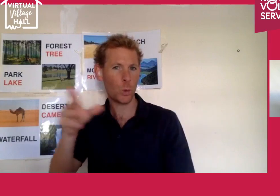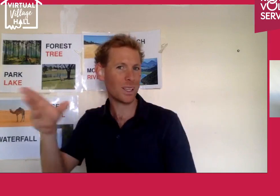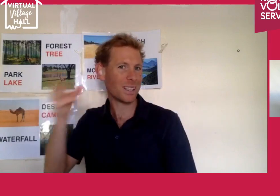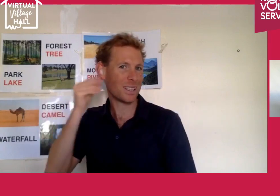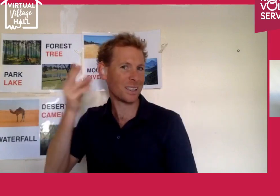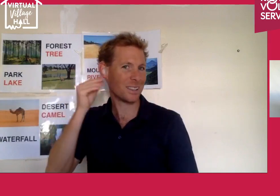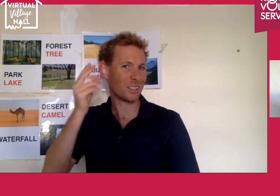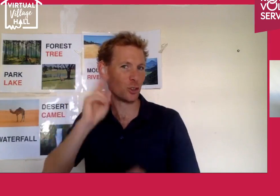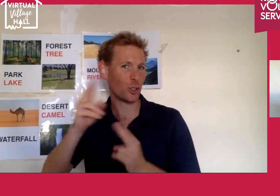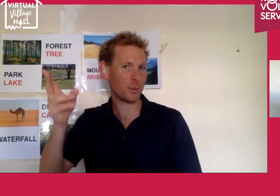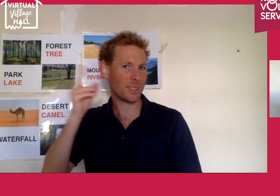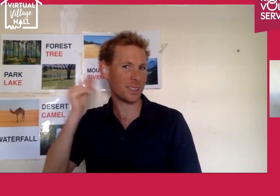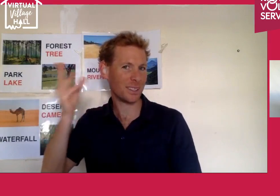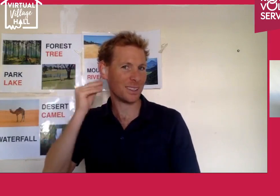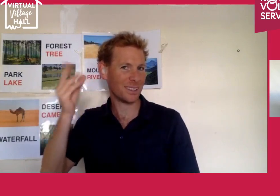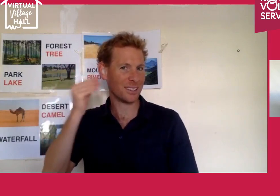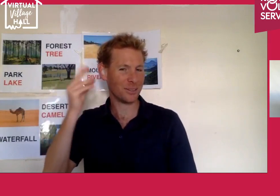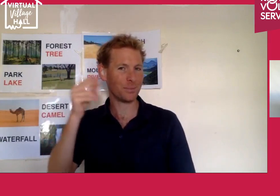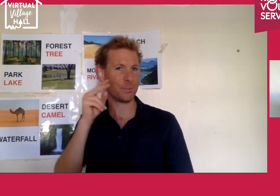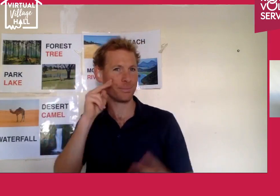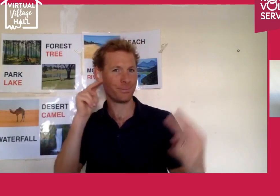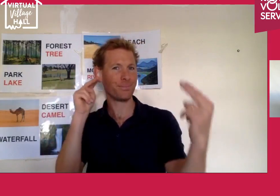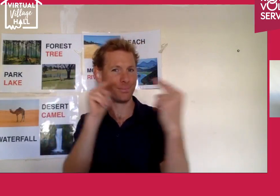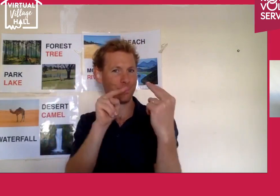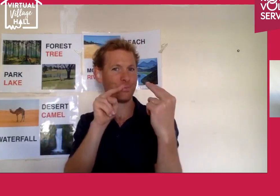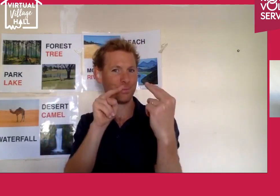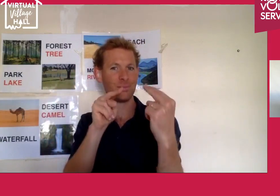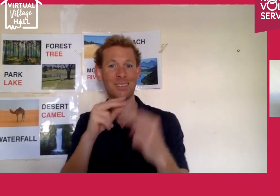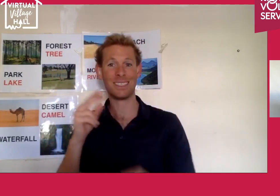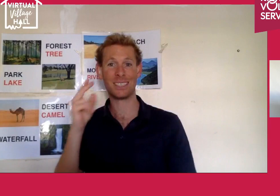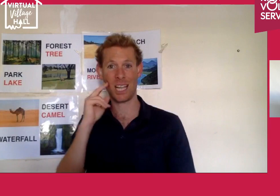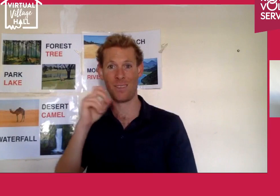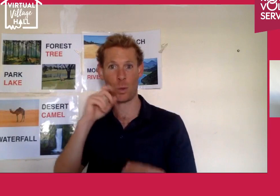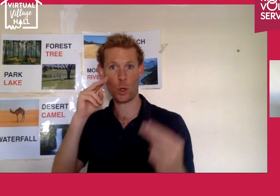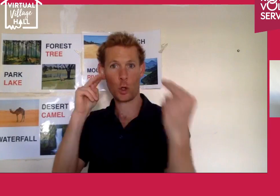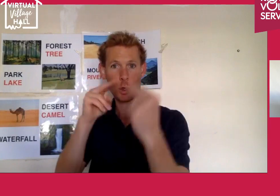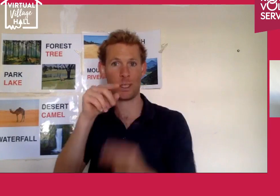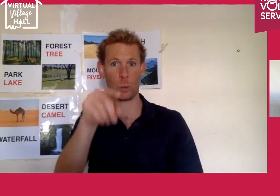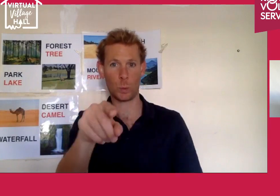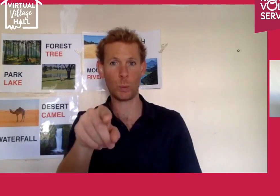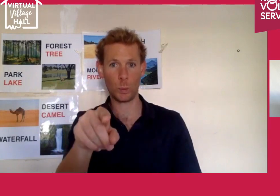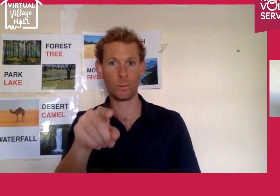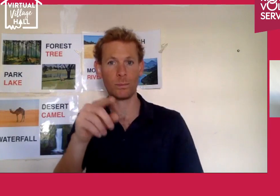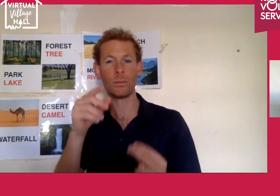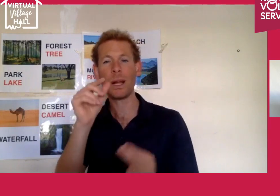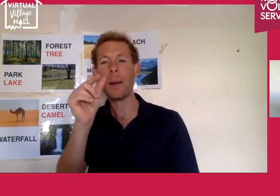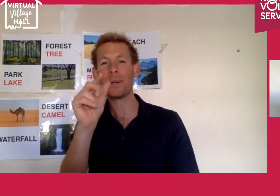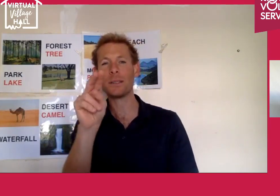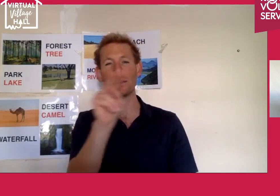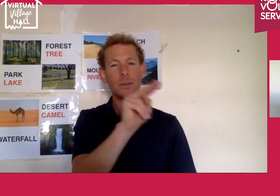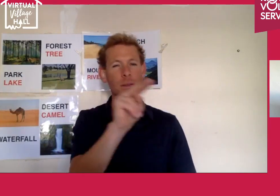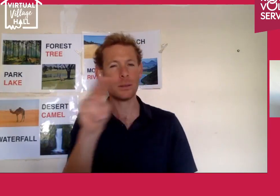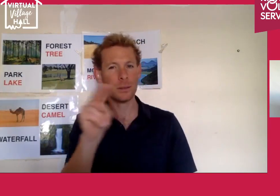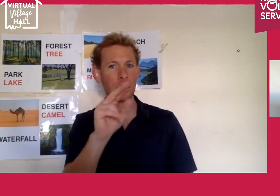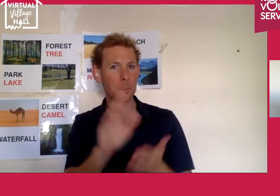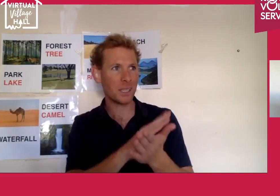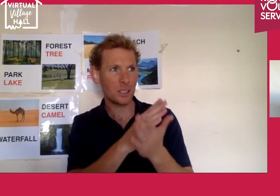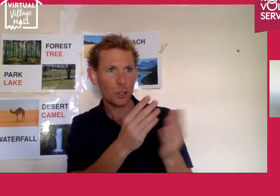um, they're not going to give you eye contact when they're working because it's very important for them to have eye contact with the deaf community. So you look at the